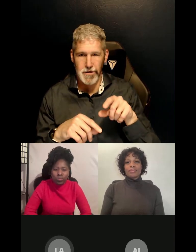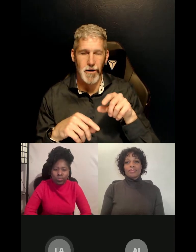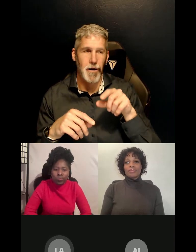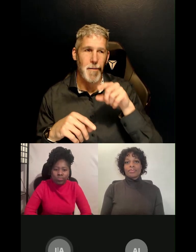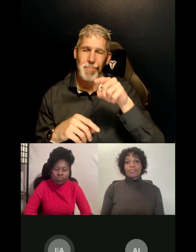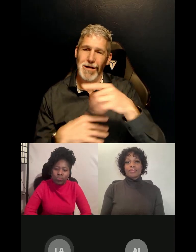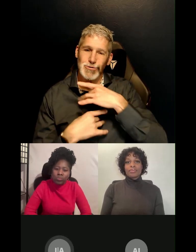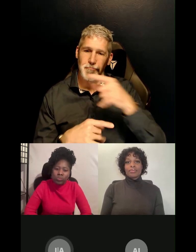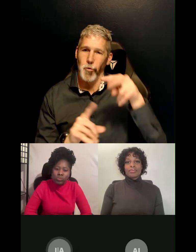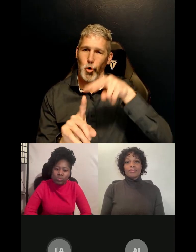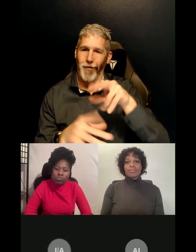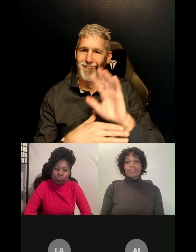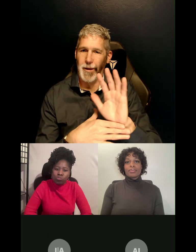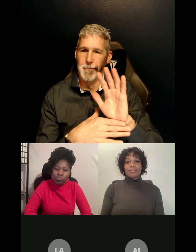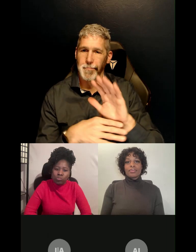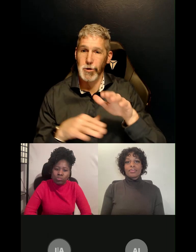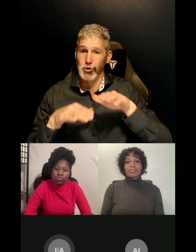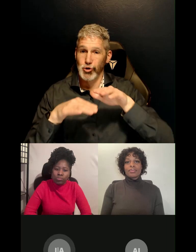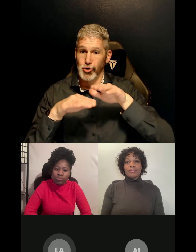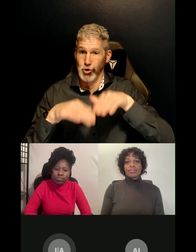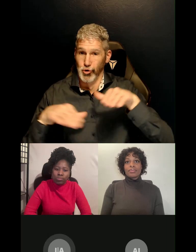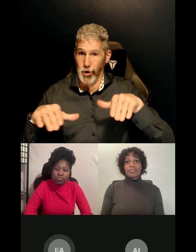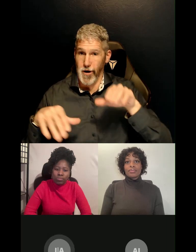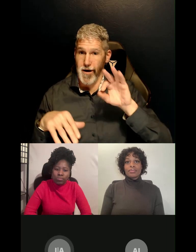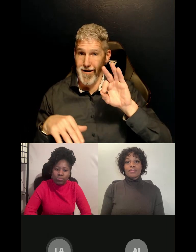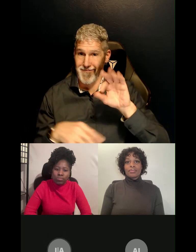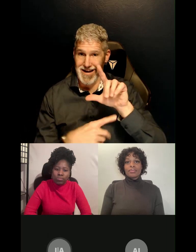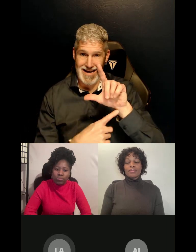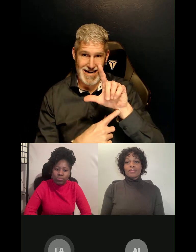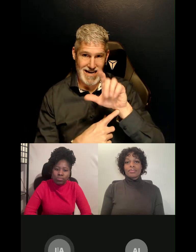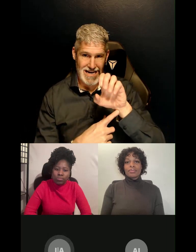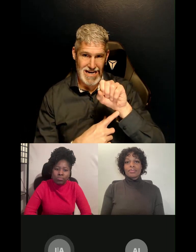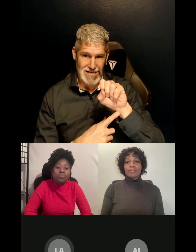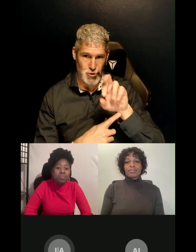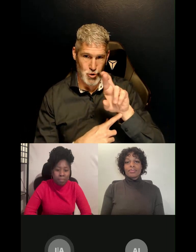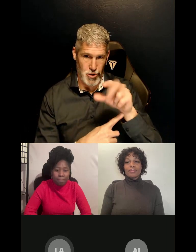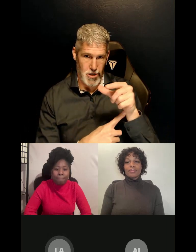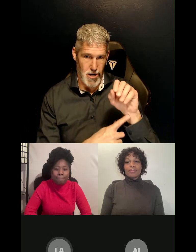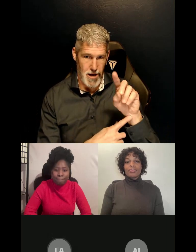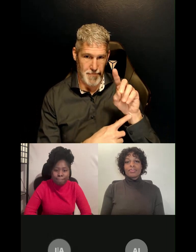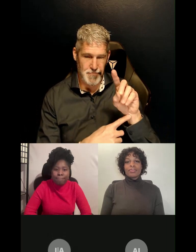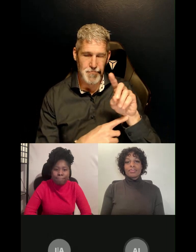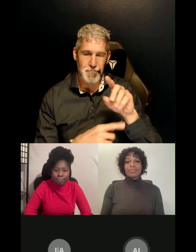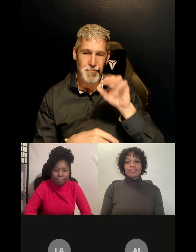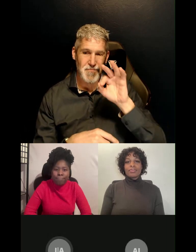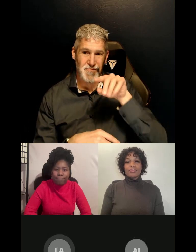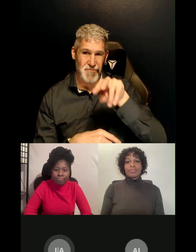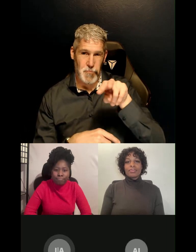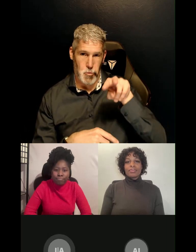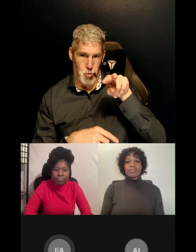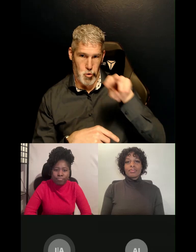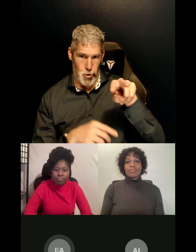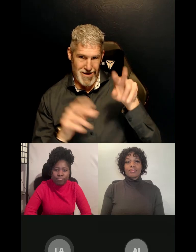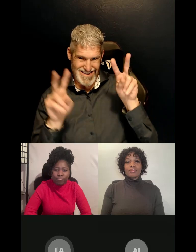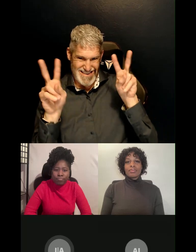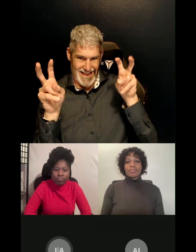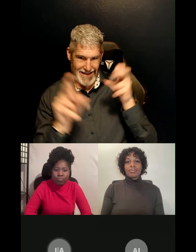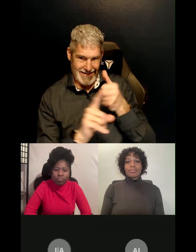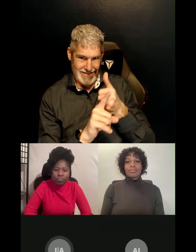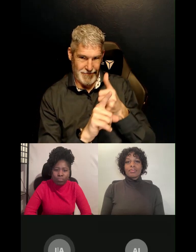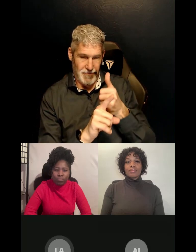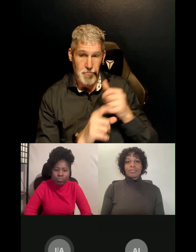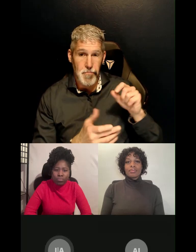in agreement with what you said, and it's an interesting point of view. Children of a Lesser